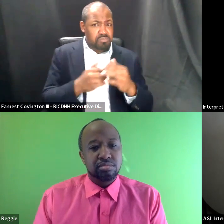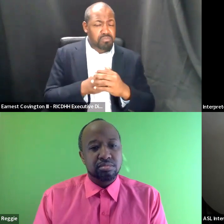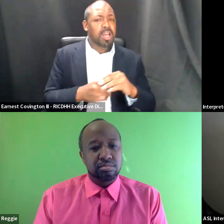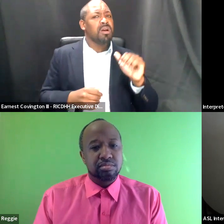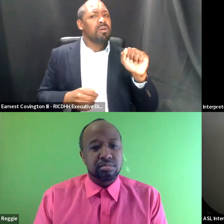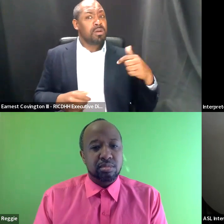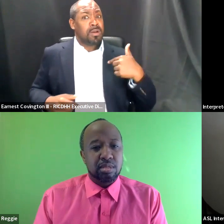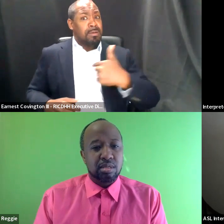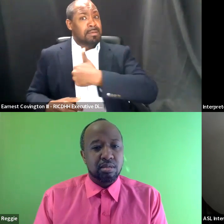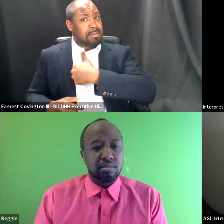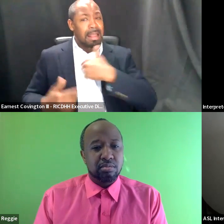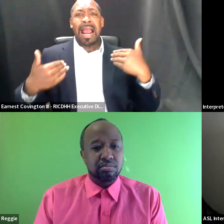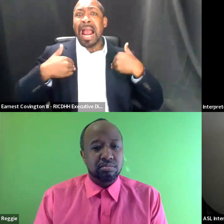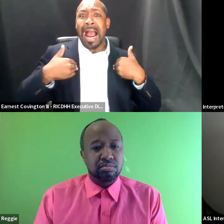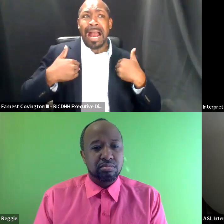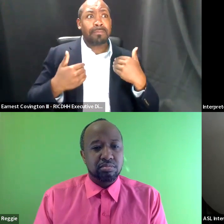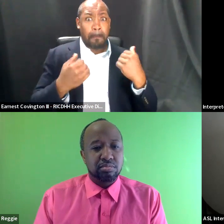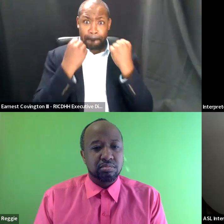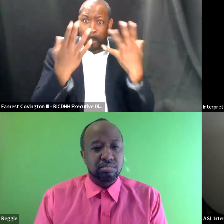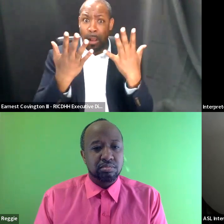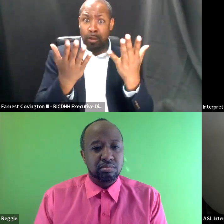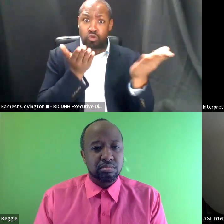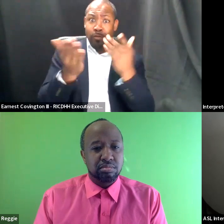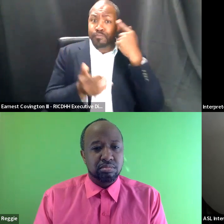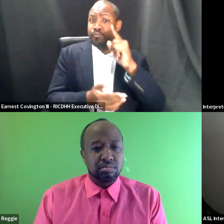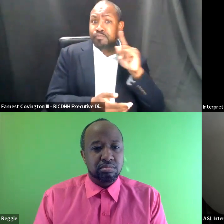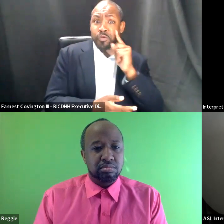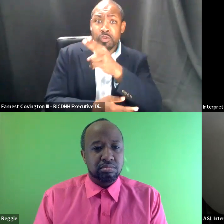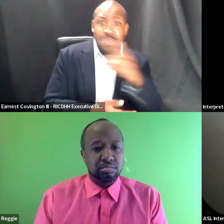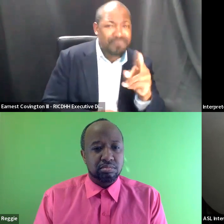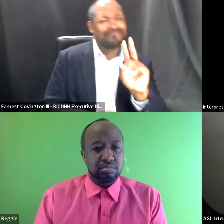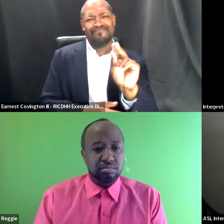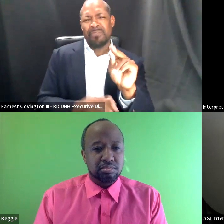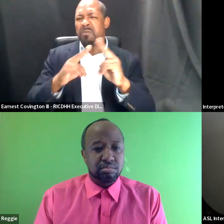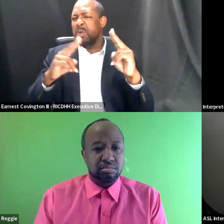I'm here in the state of Rhode Island. I work for the Commission for the Deaf and Hard of Hearing.